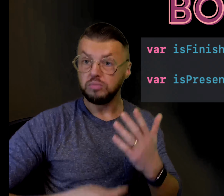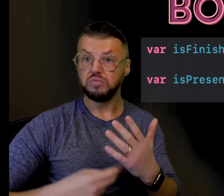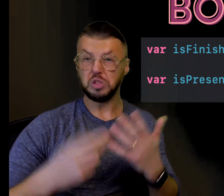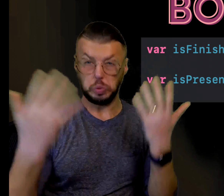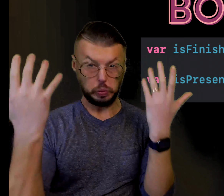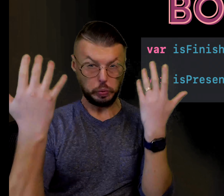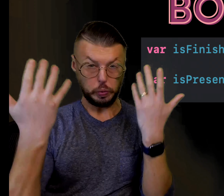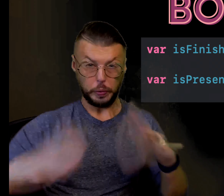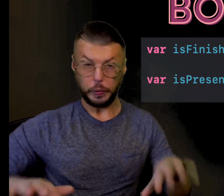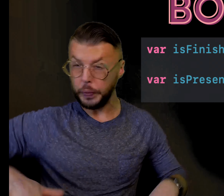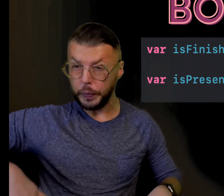true.